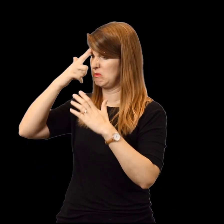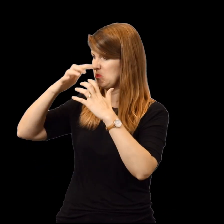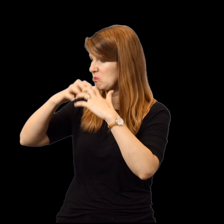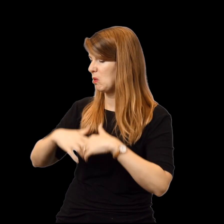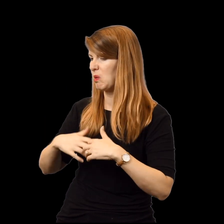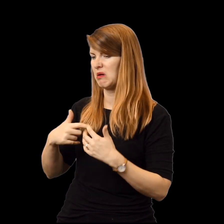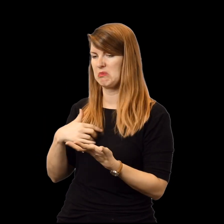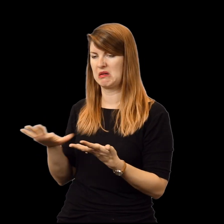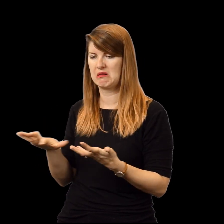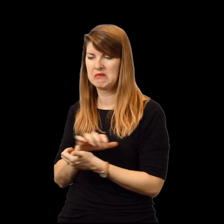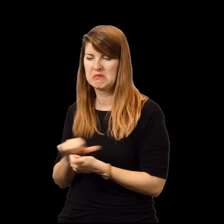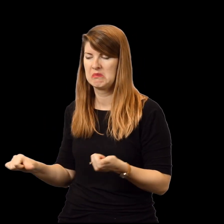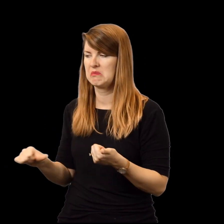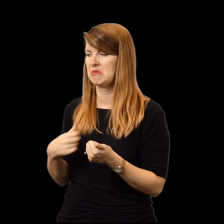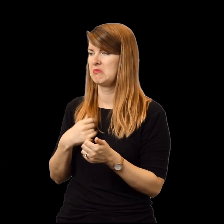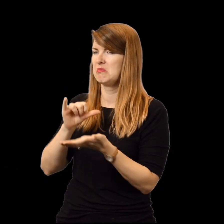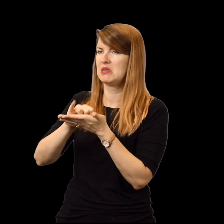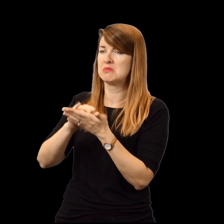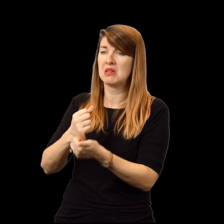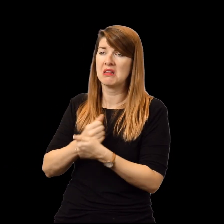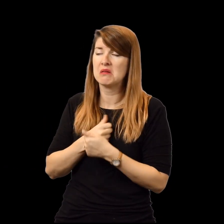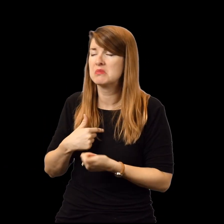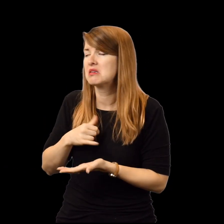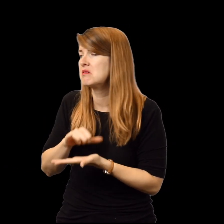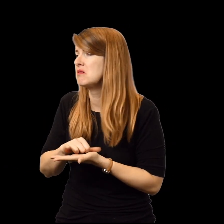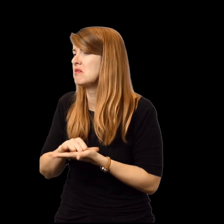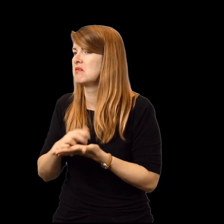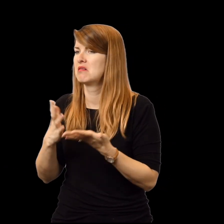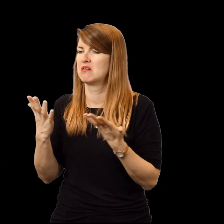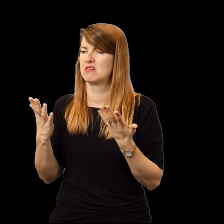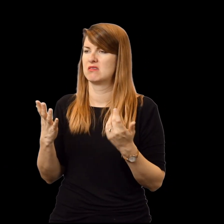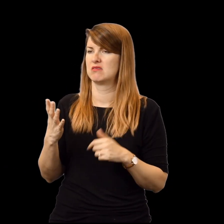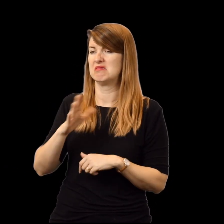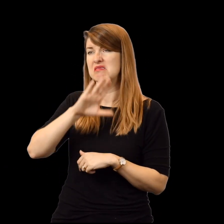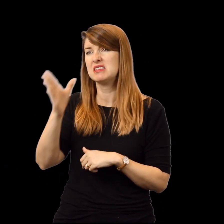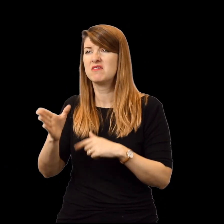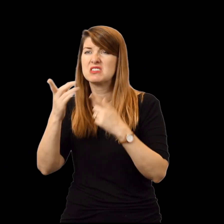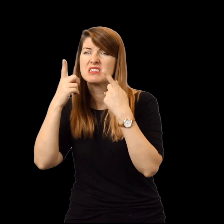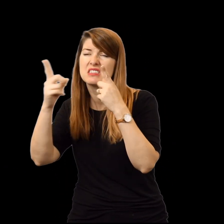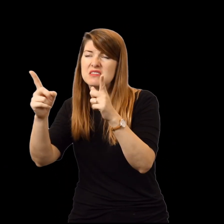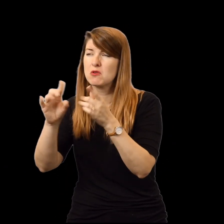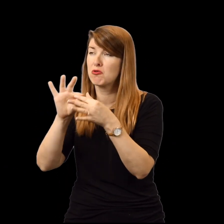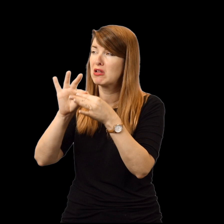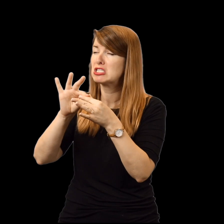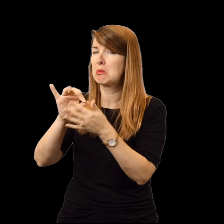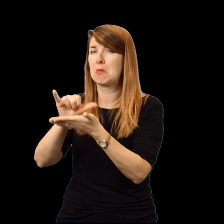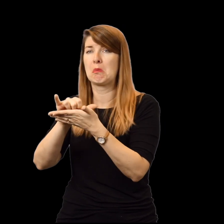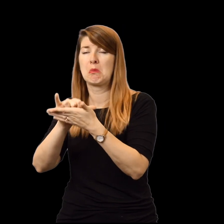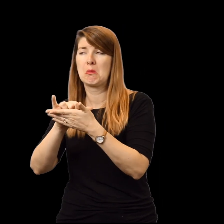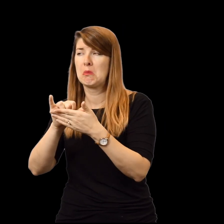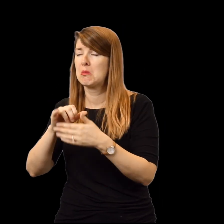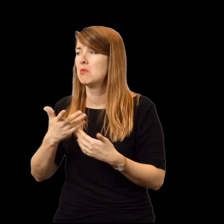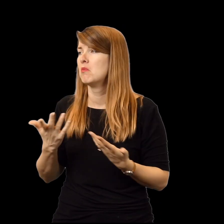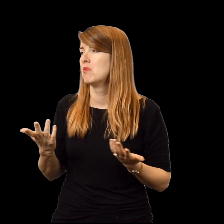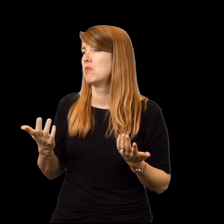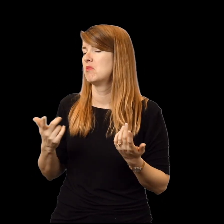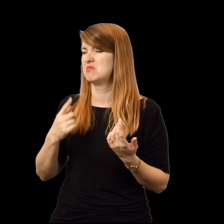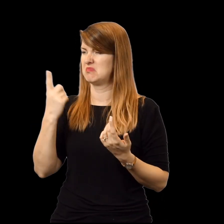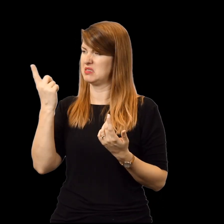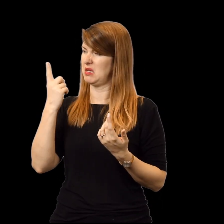I'm broken, I'm damaged, I'm unlovable, I'll never have a successful